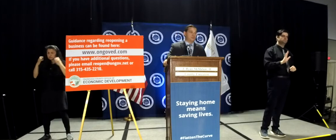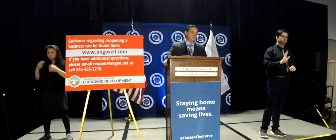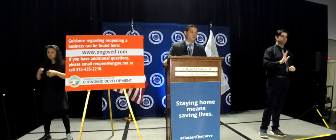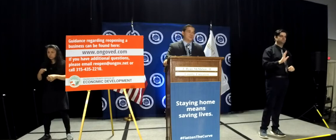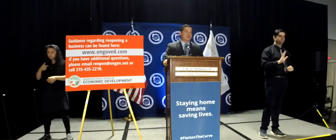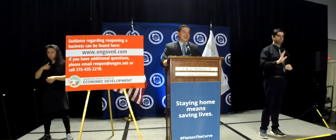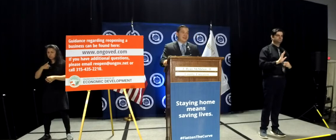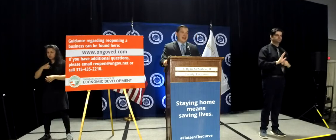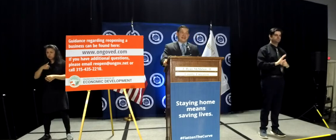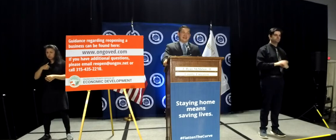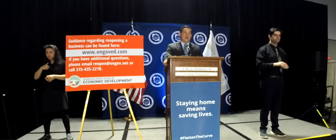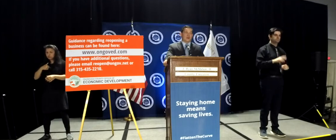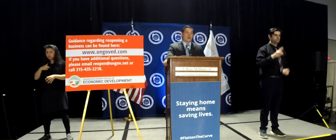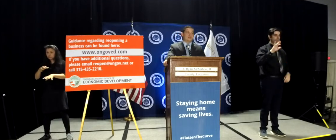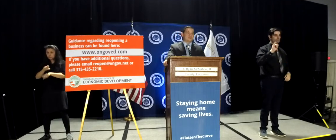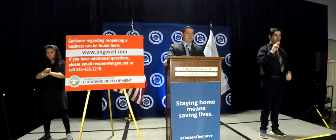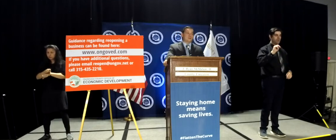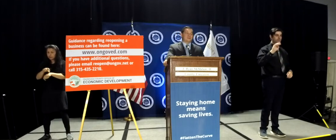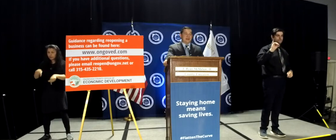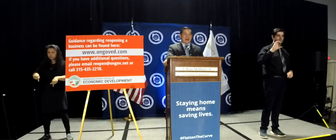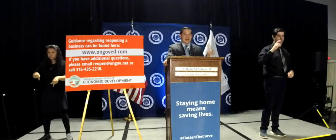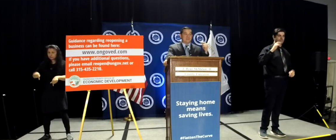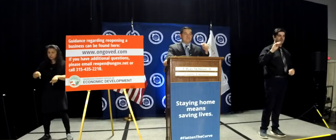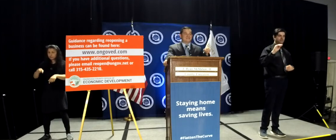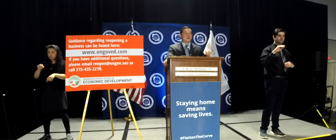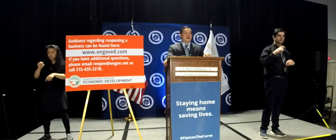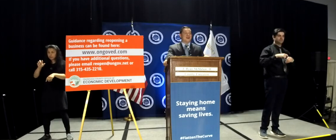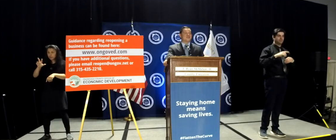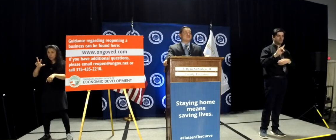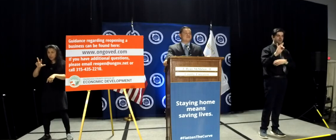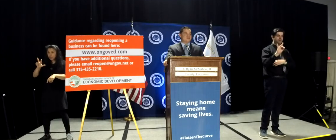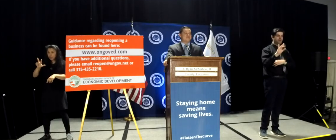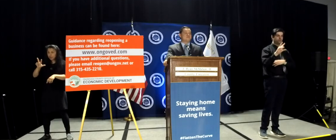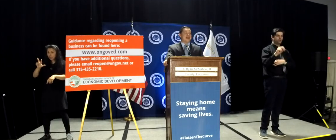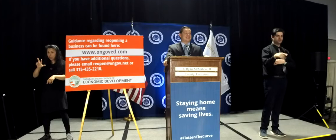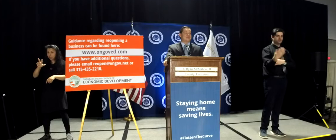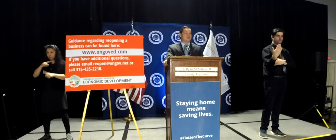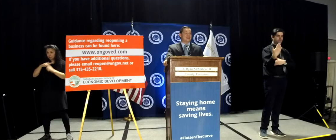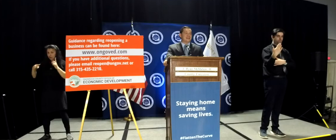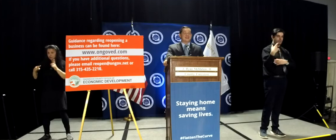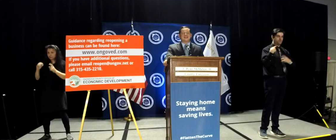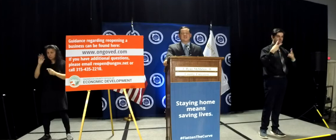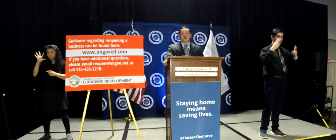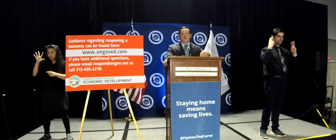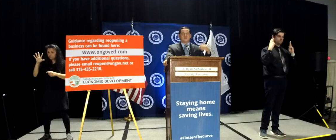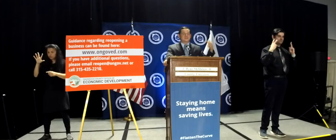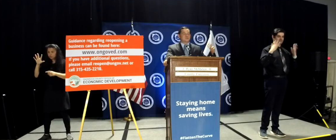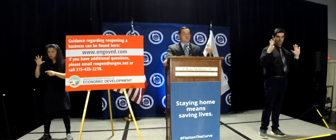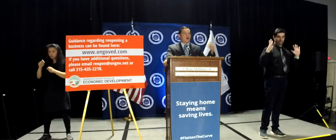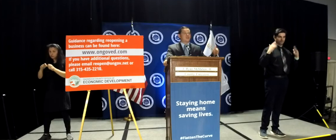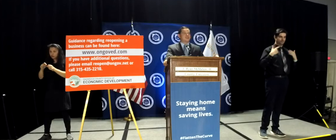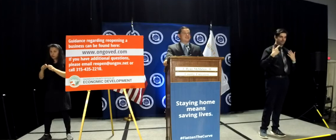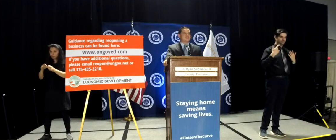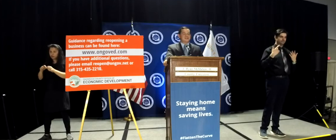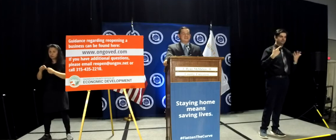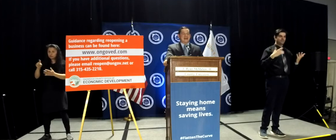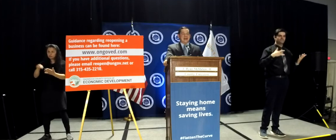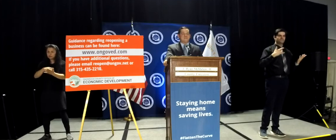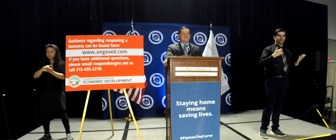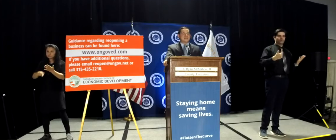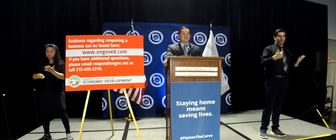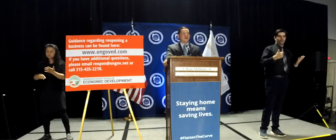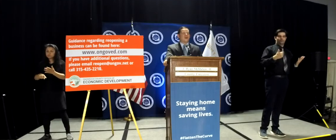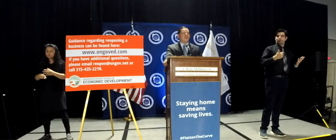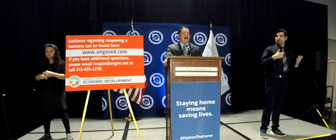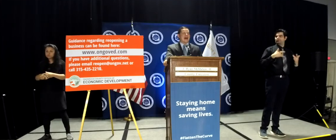appointment today. And I didn't get a haircut. So that had a mental health impact on me. So these are small things